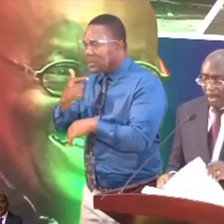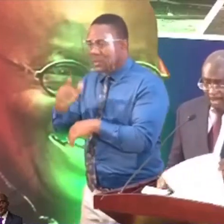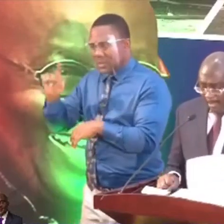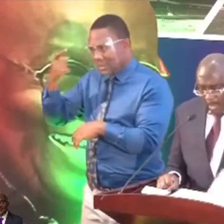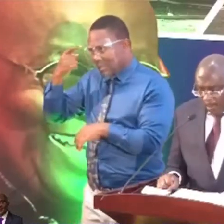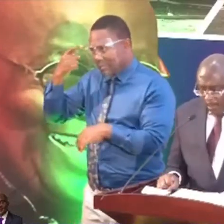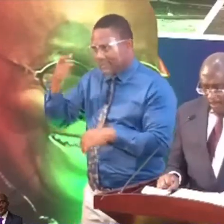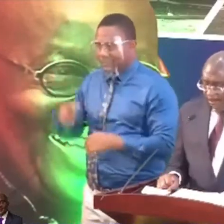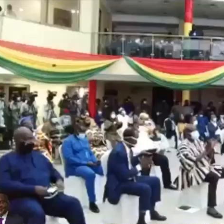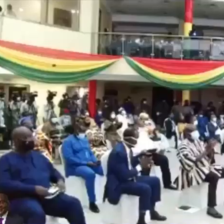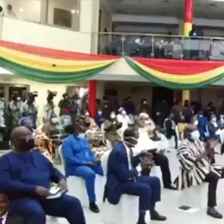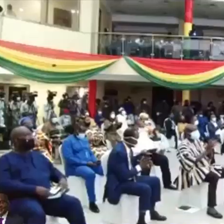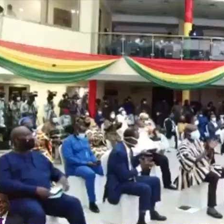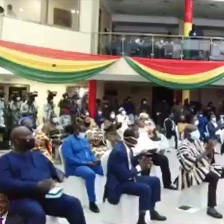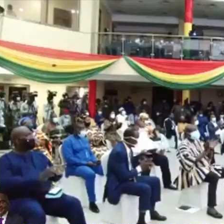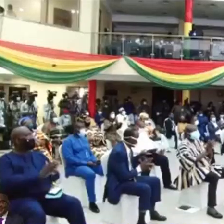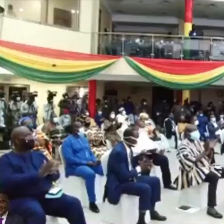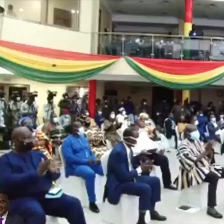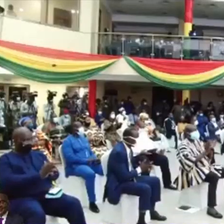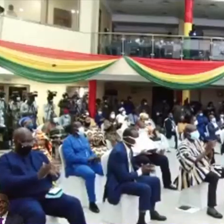Dankwa Akufo-Addo. No government.